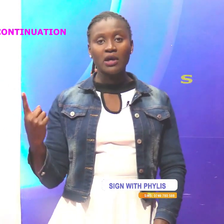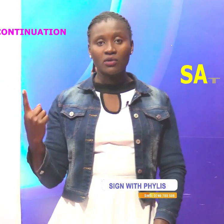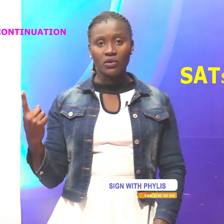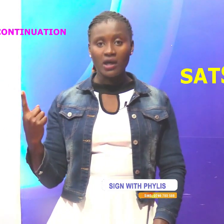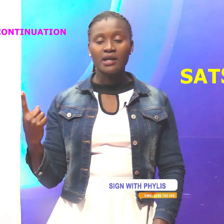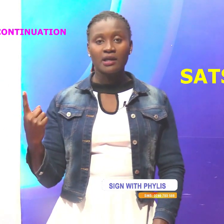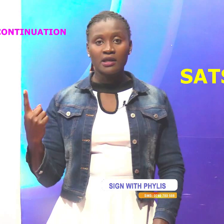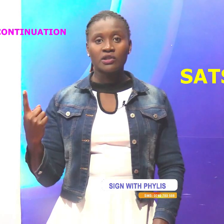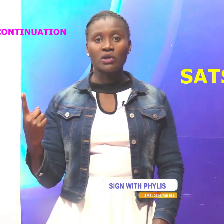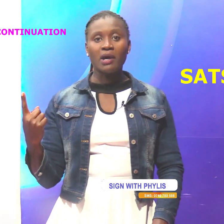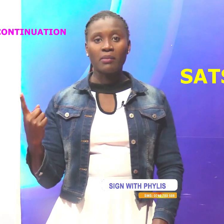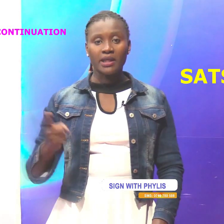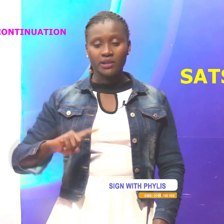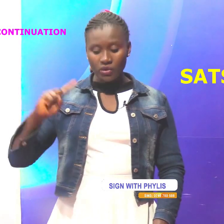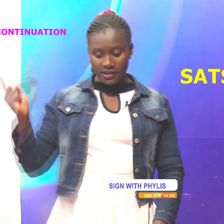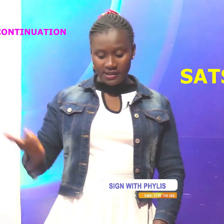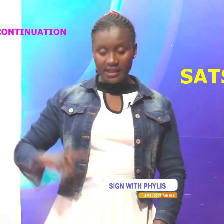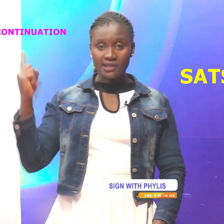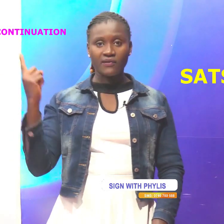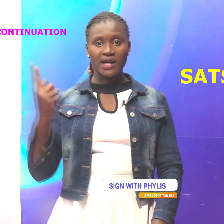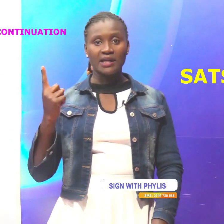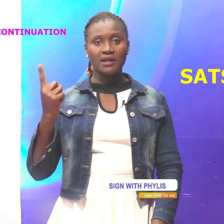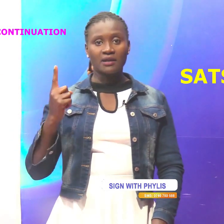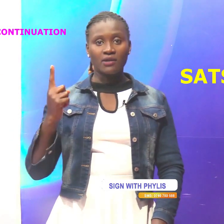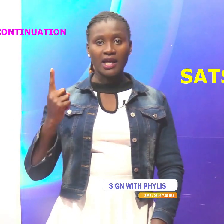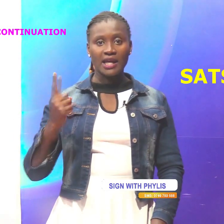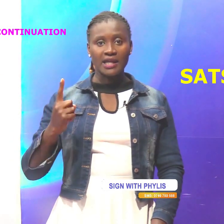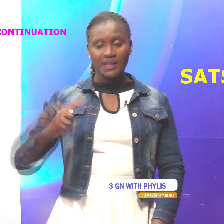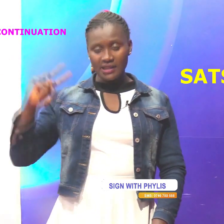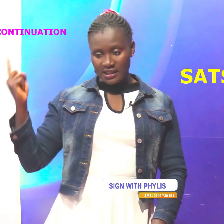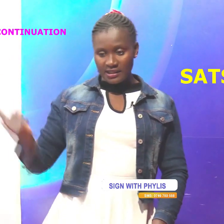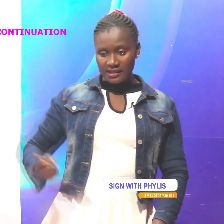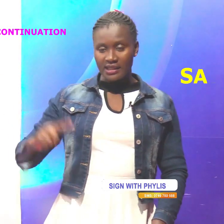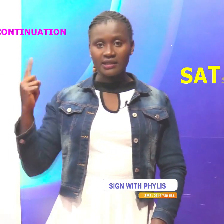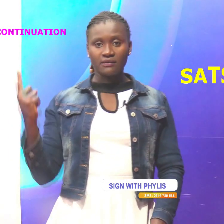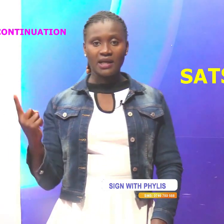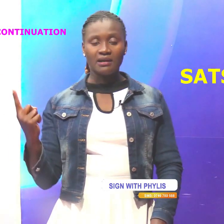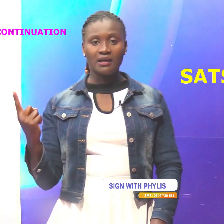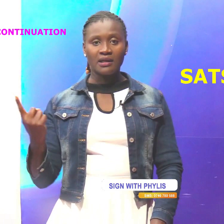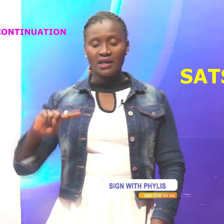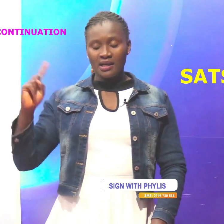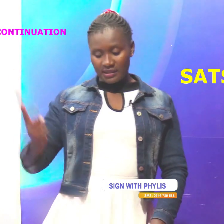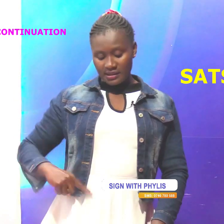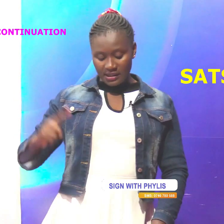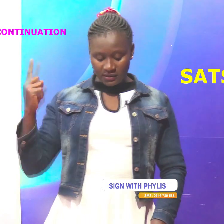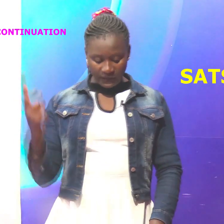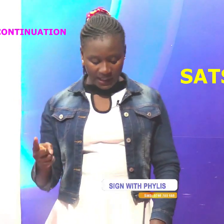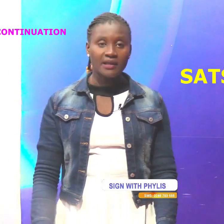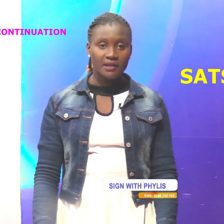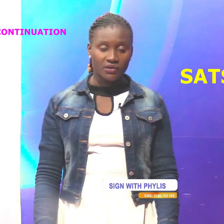your stomach part. So, satisfied. Okay, like this. Satisfied. Satisfied. So,